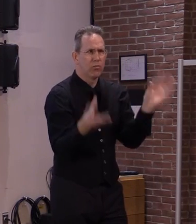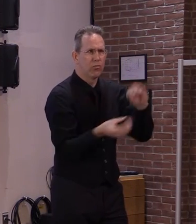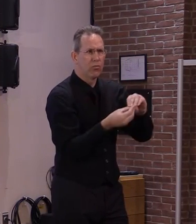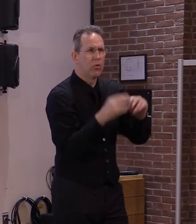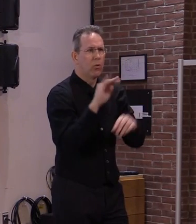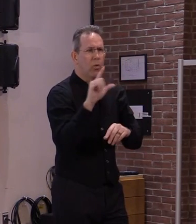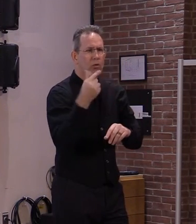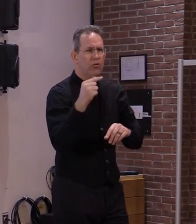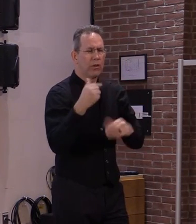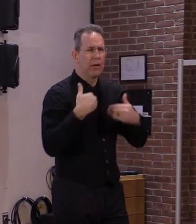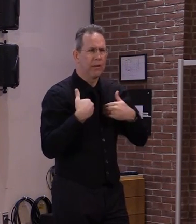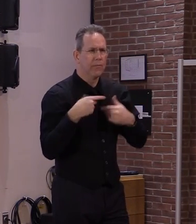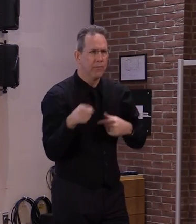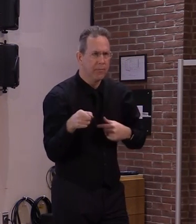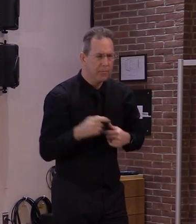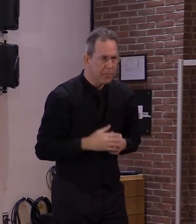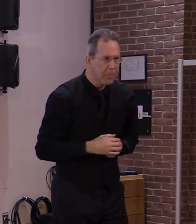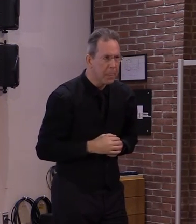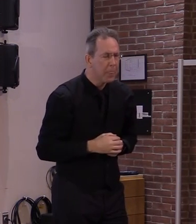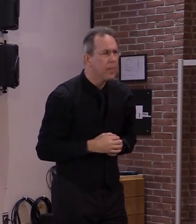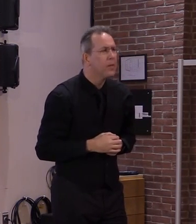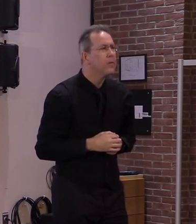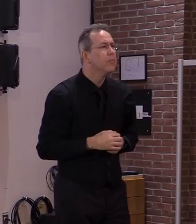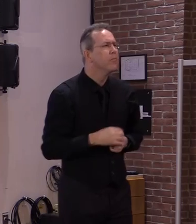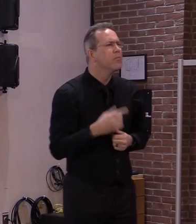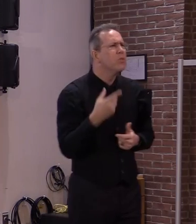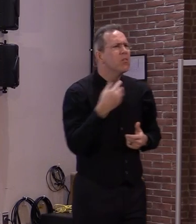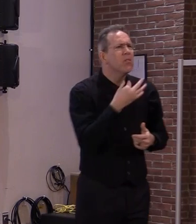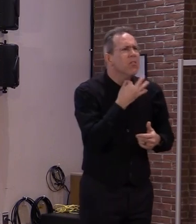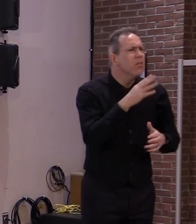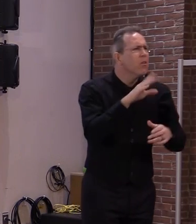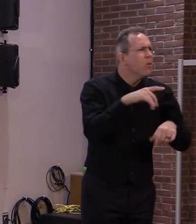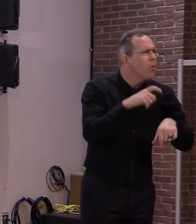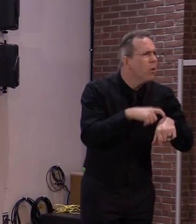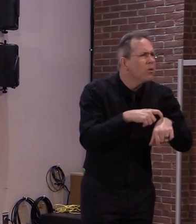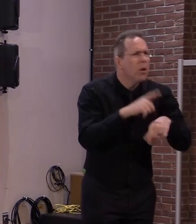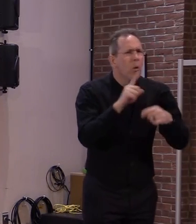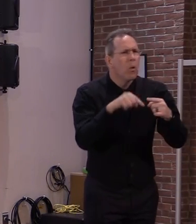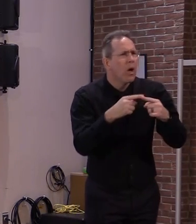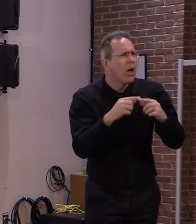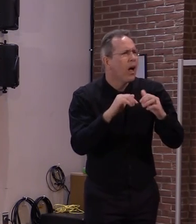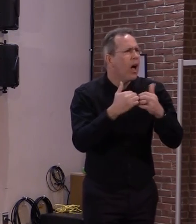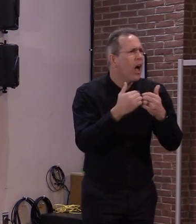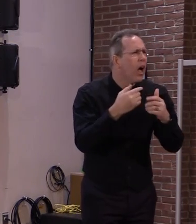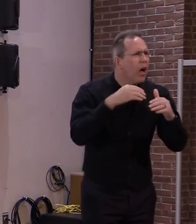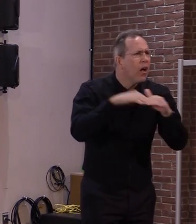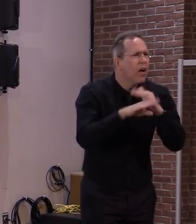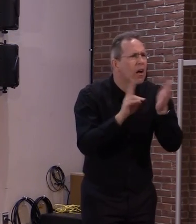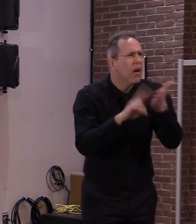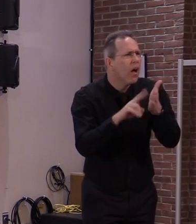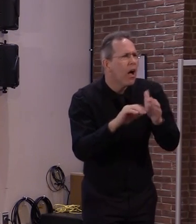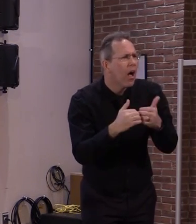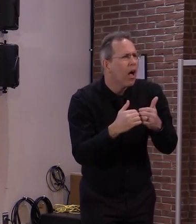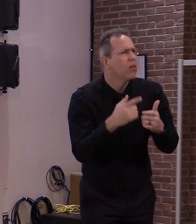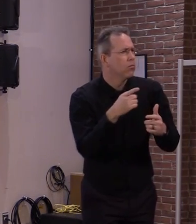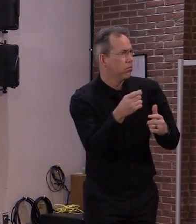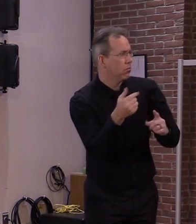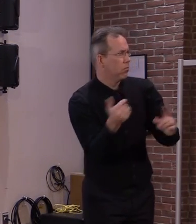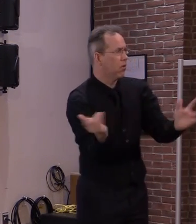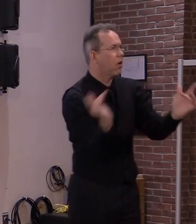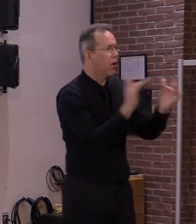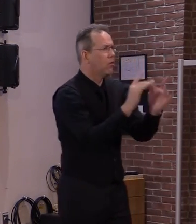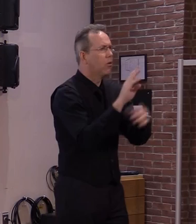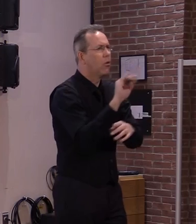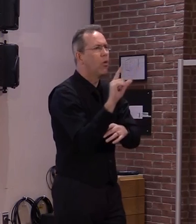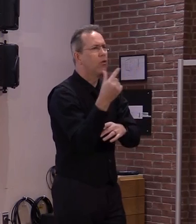time and place of their clinics or to make appointment at Walgreens, you can access the link at our website, which is